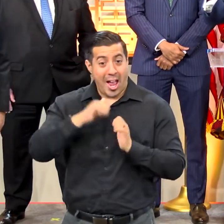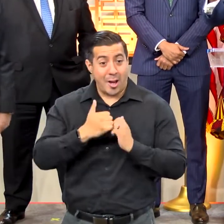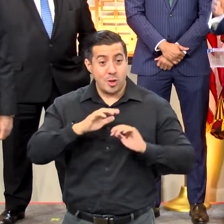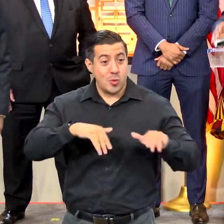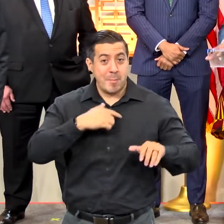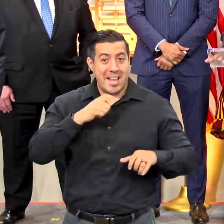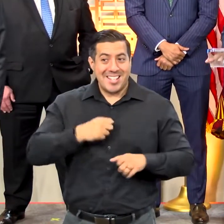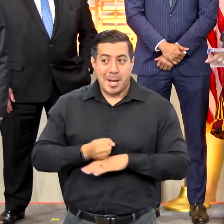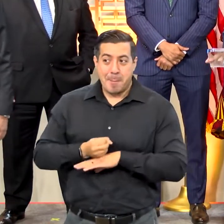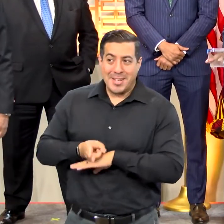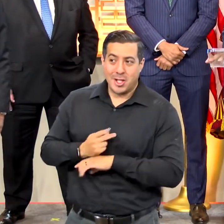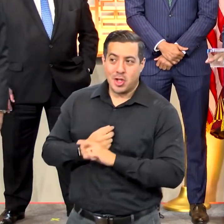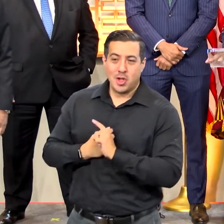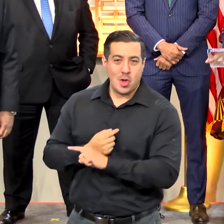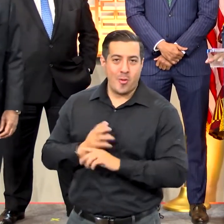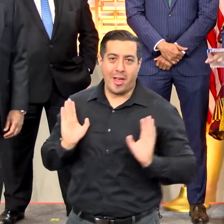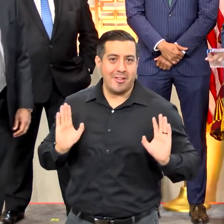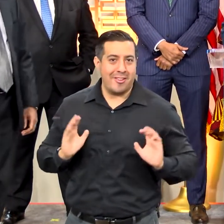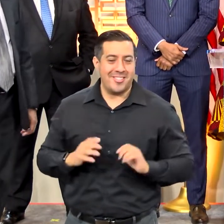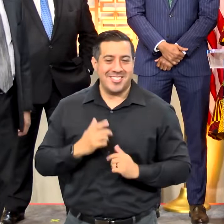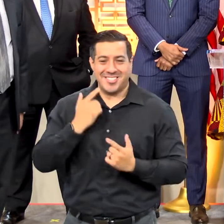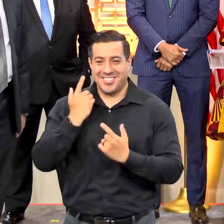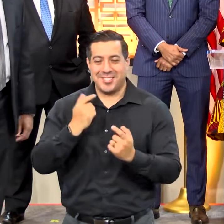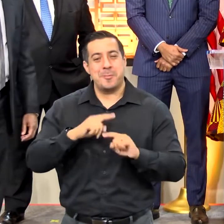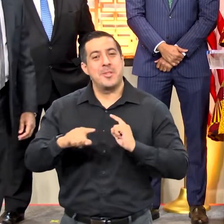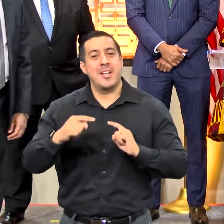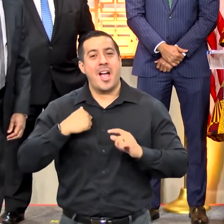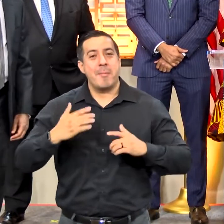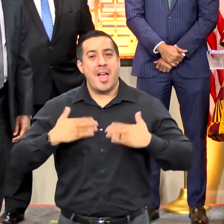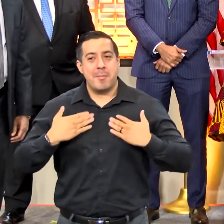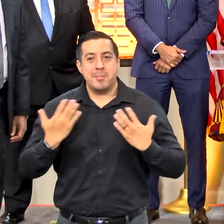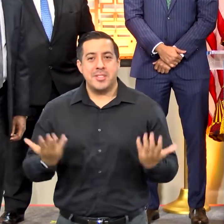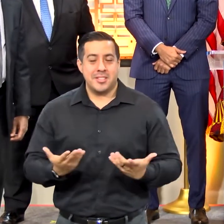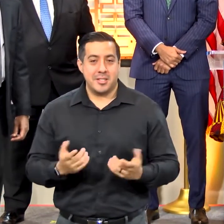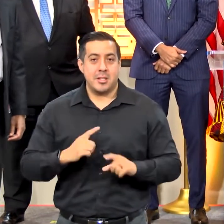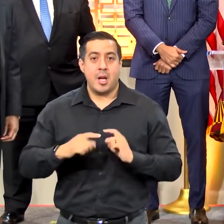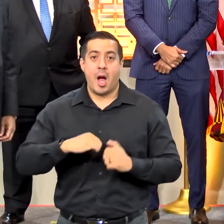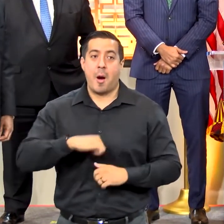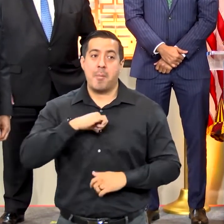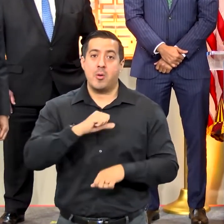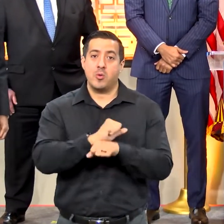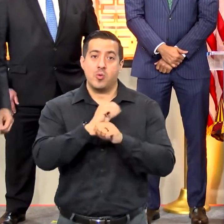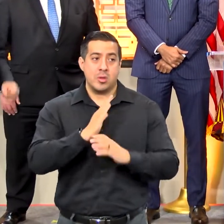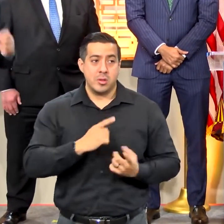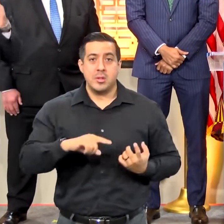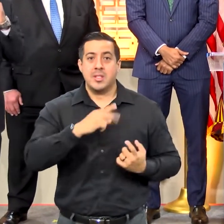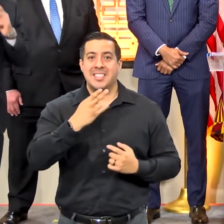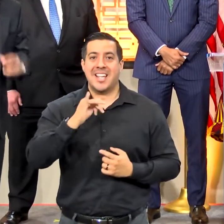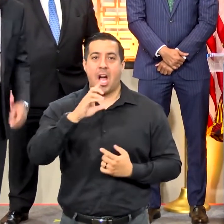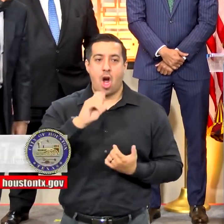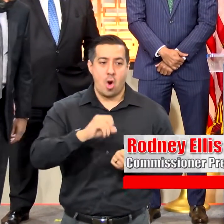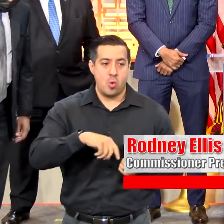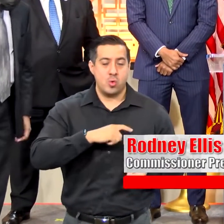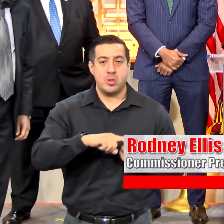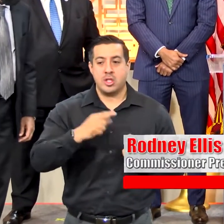you across the pool. But I'm glad to be here. I'm proud of my colleagues, Judge Hidalgo and Commissioner